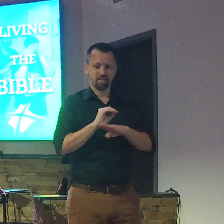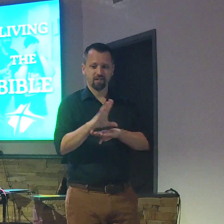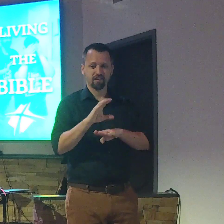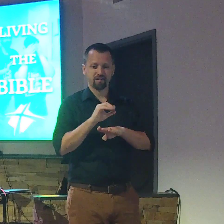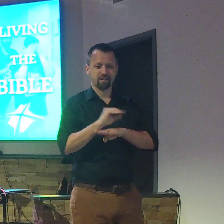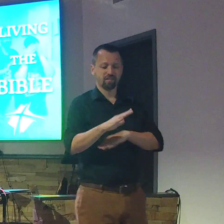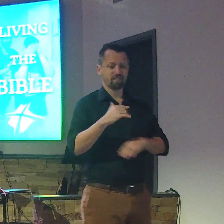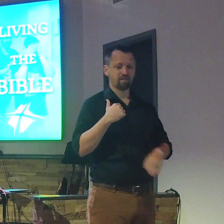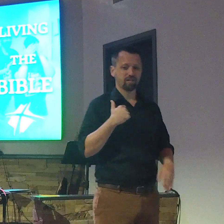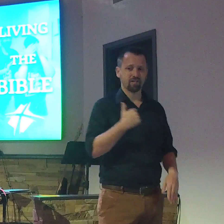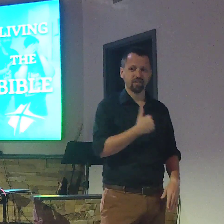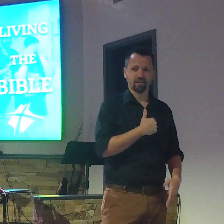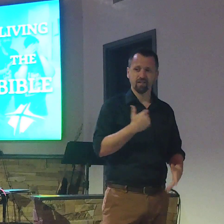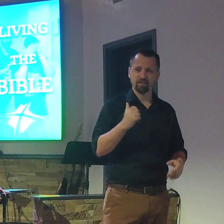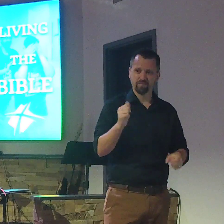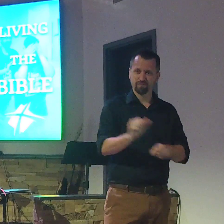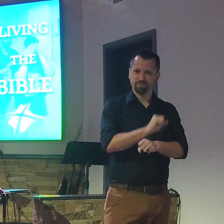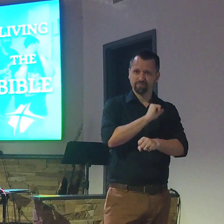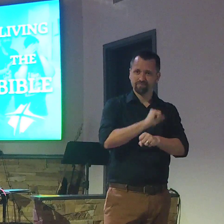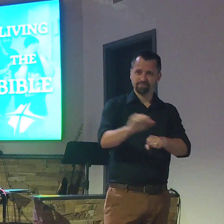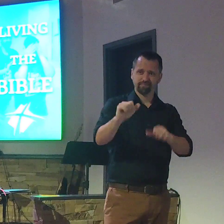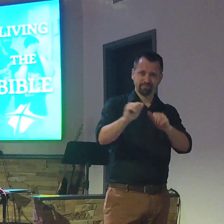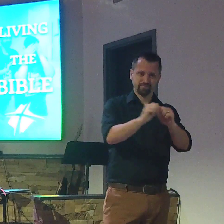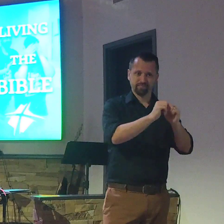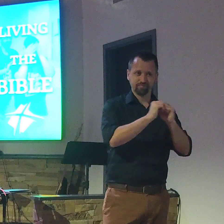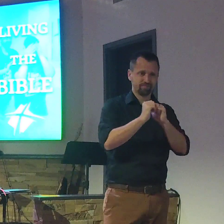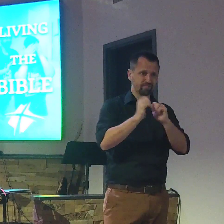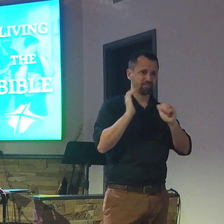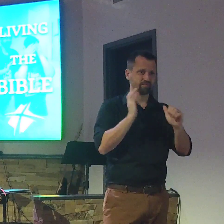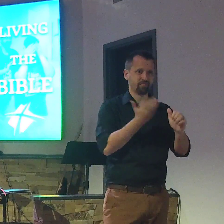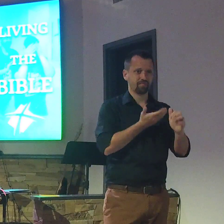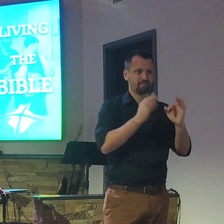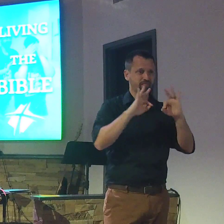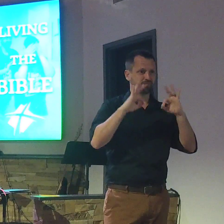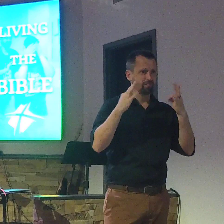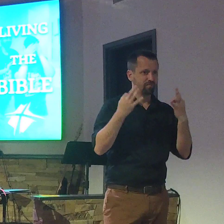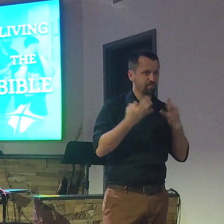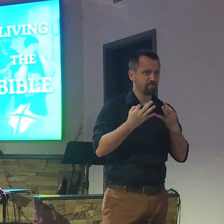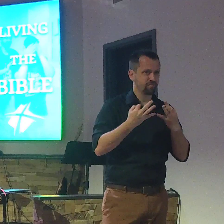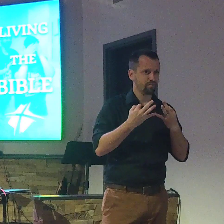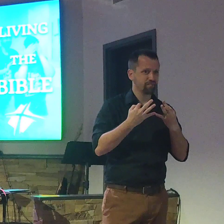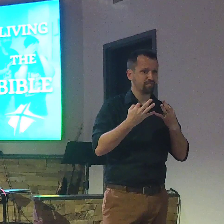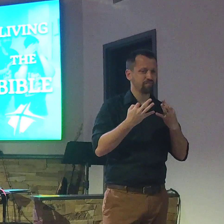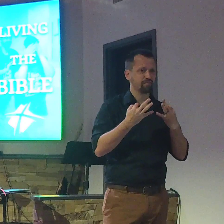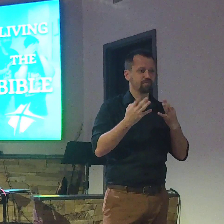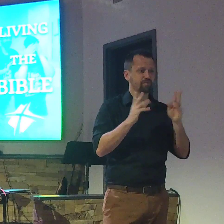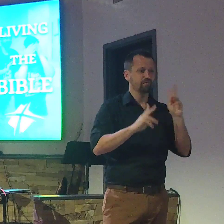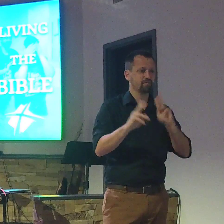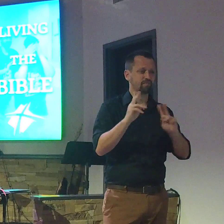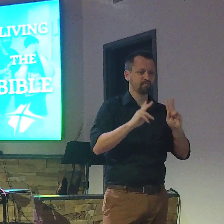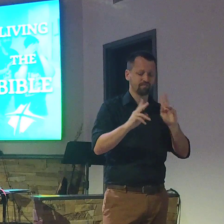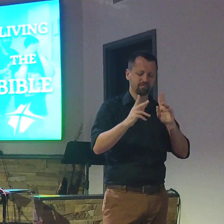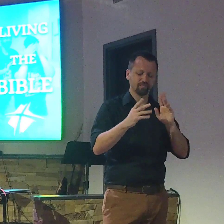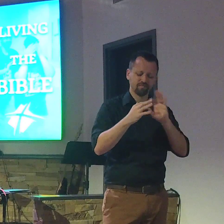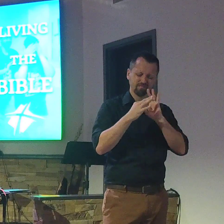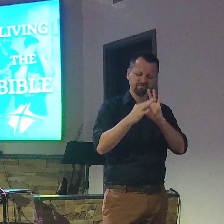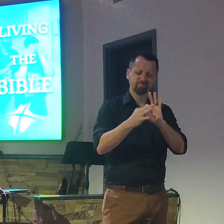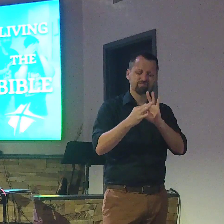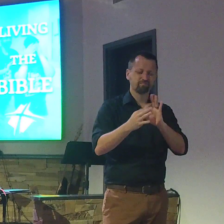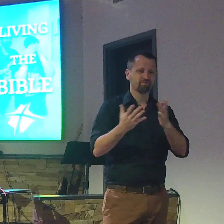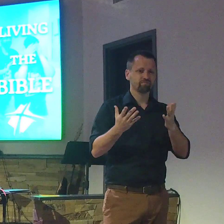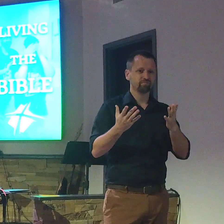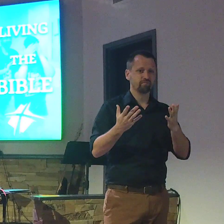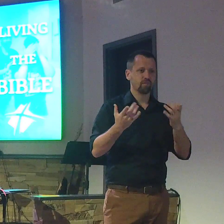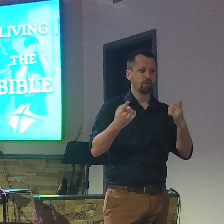function, again, together with our loved ones, with our families, with those closest to us. When I walk